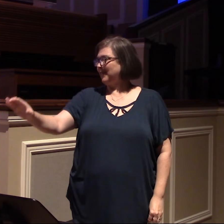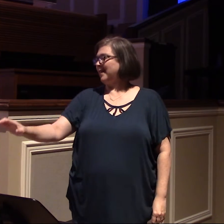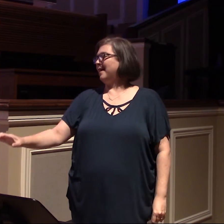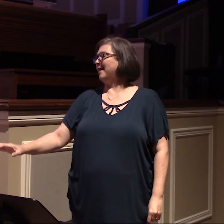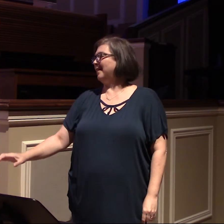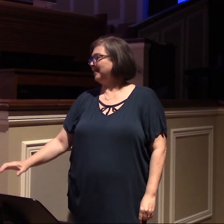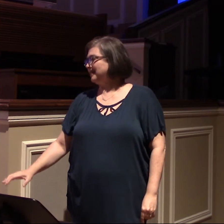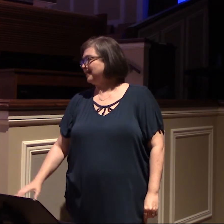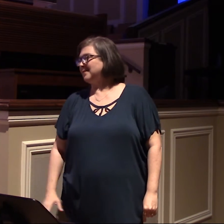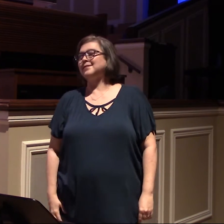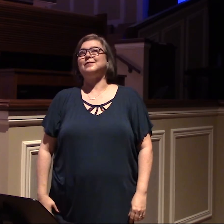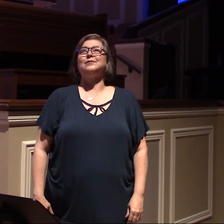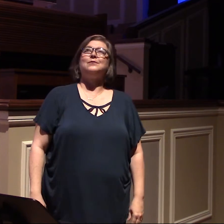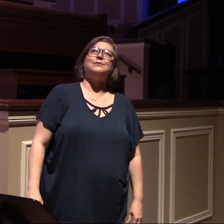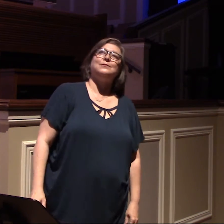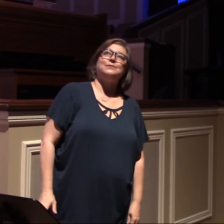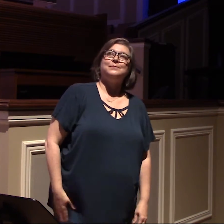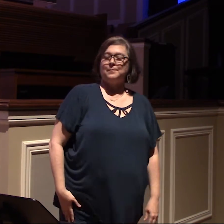Jesus Christ.